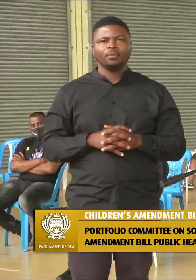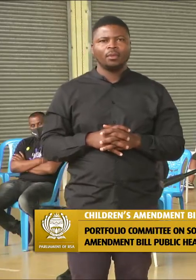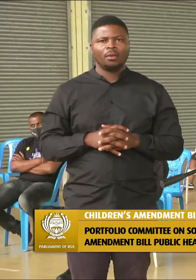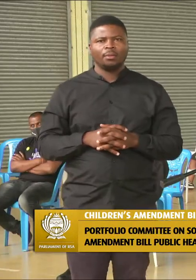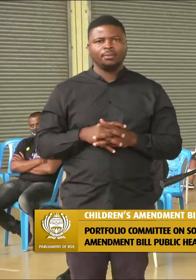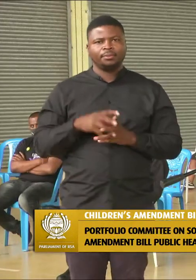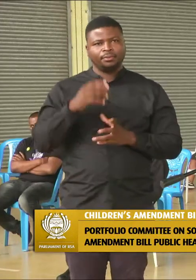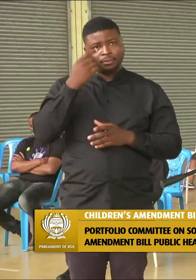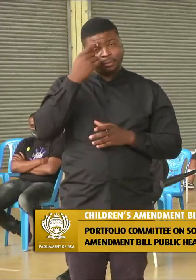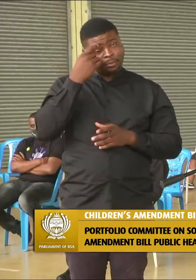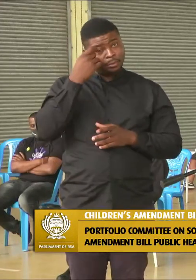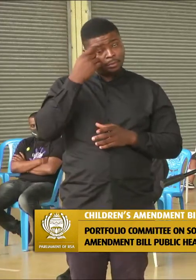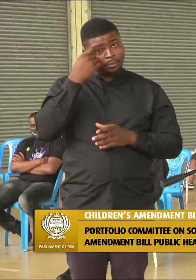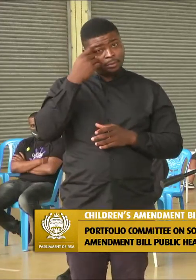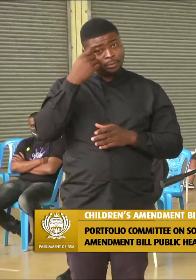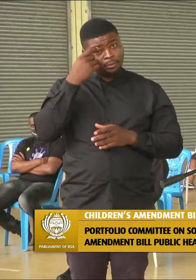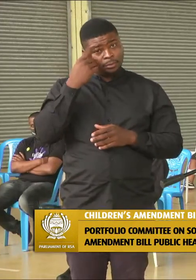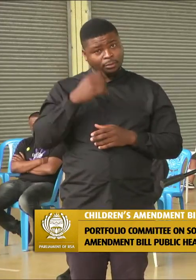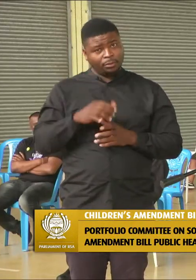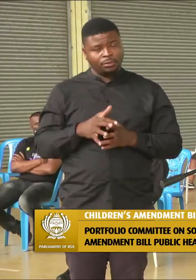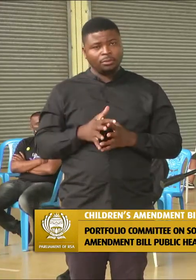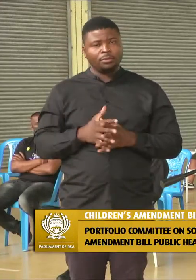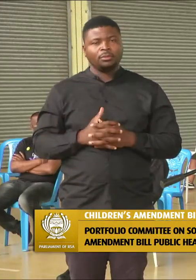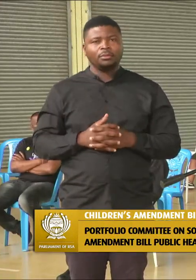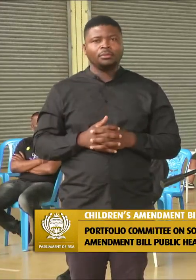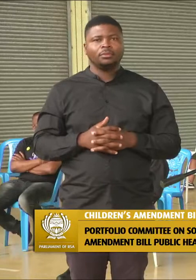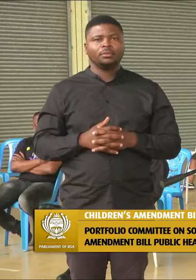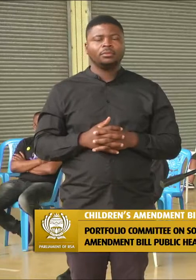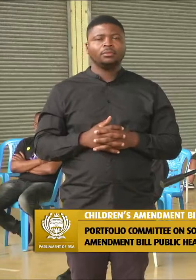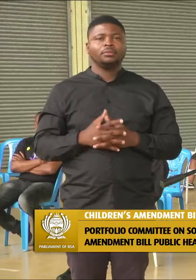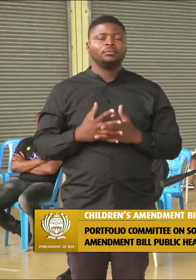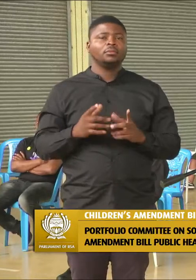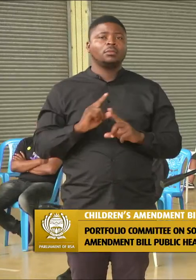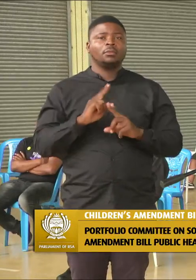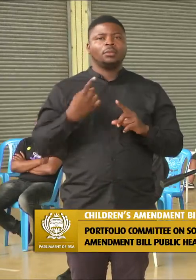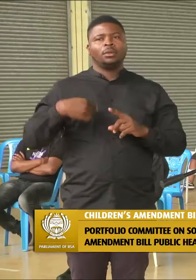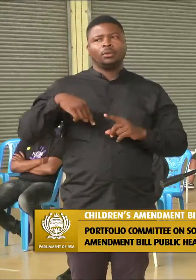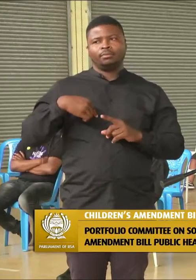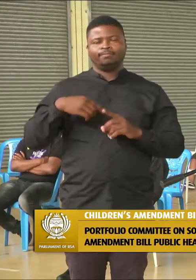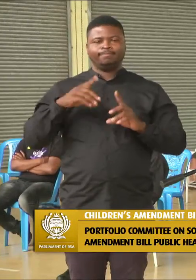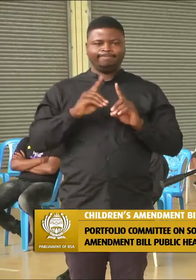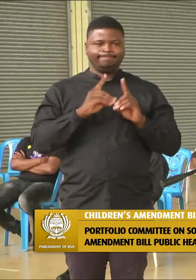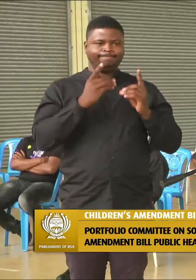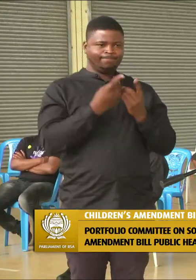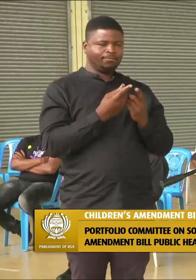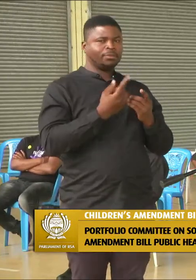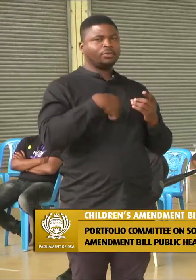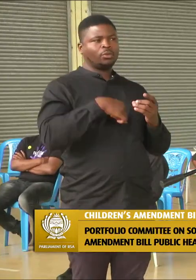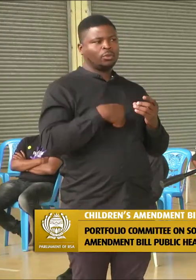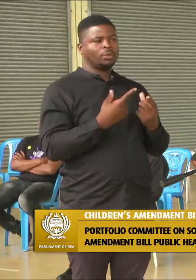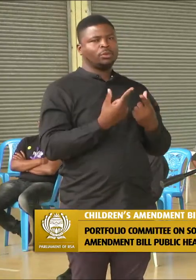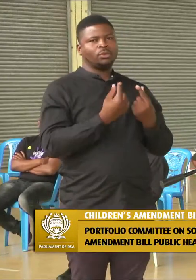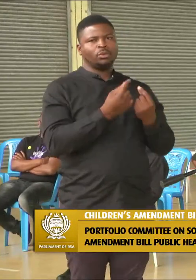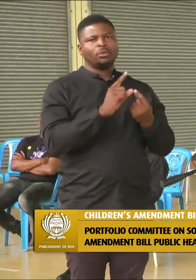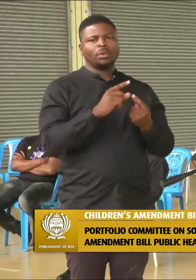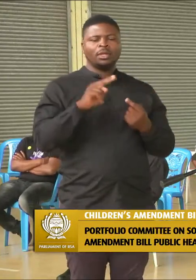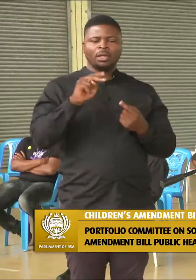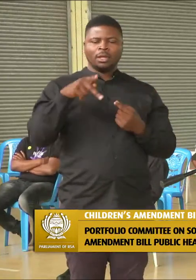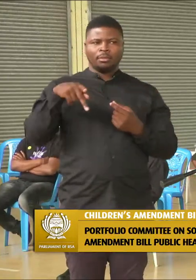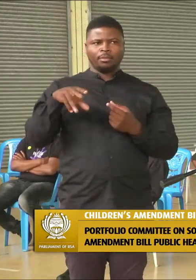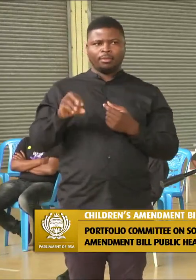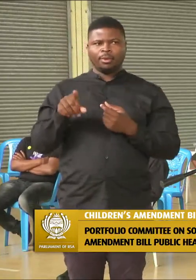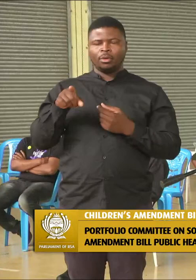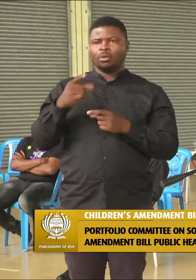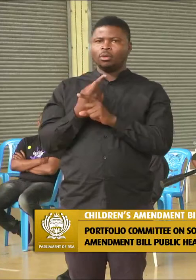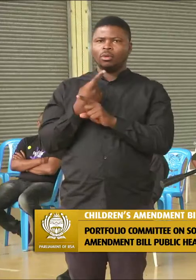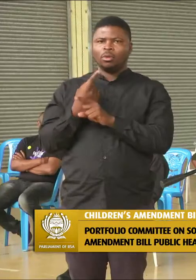amount to, so that they can do their work there. As a department, we also support the NPOs on